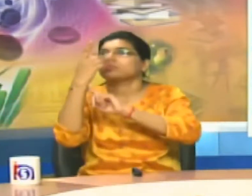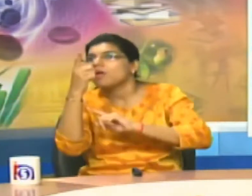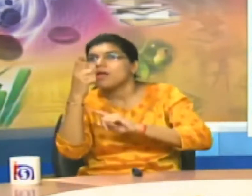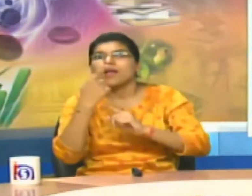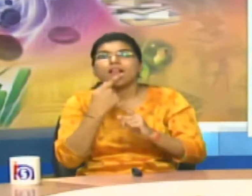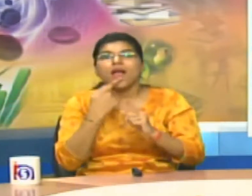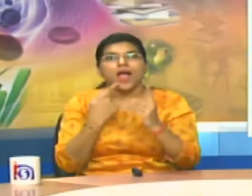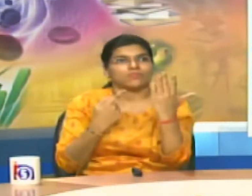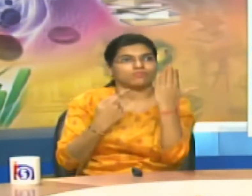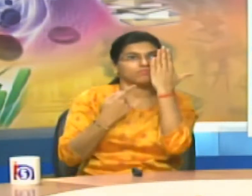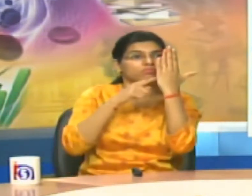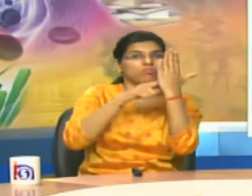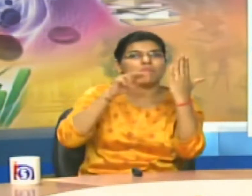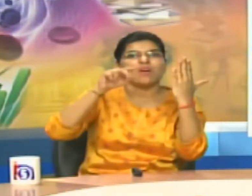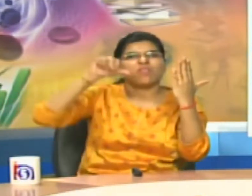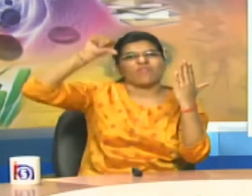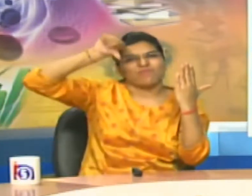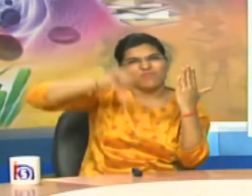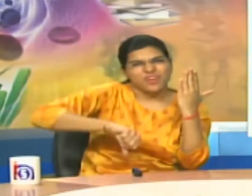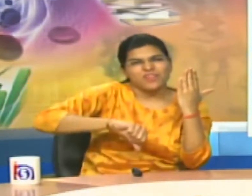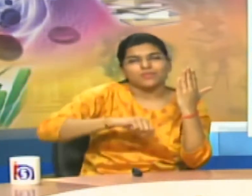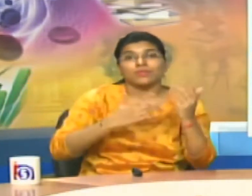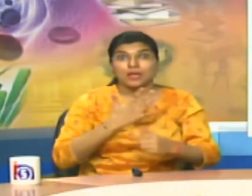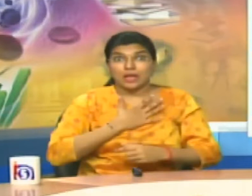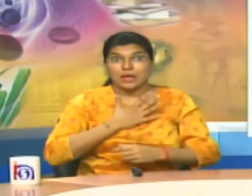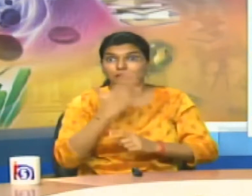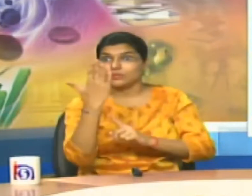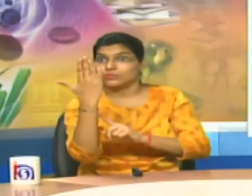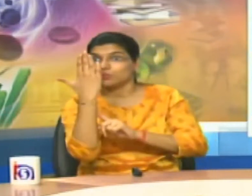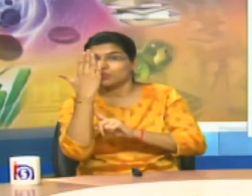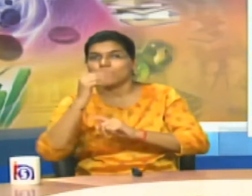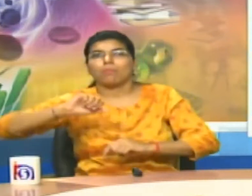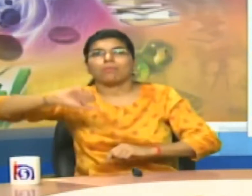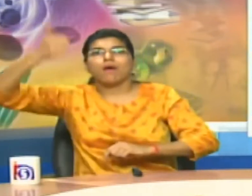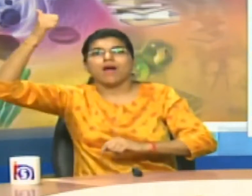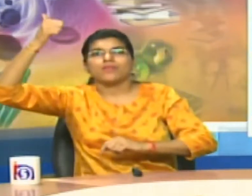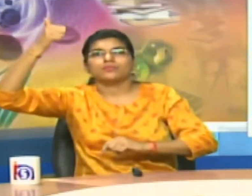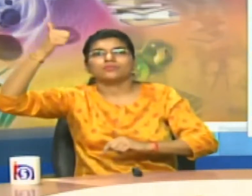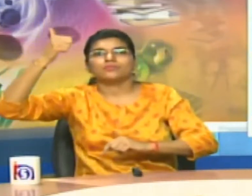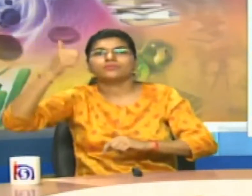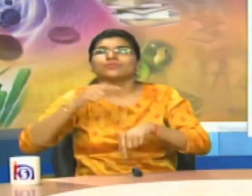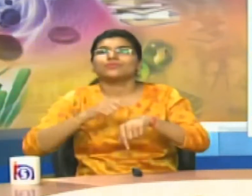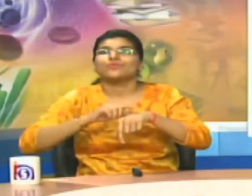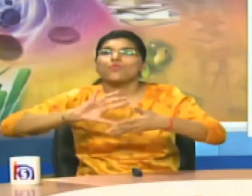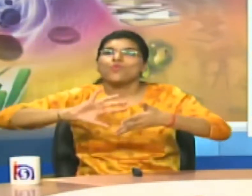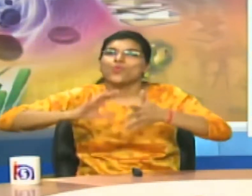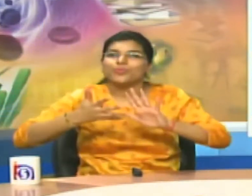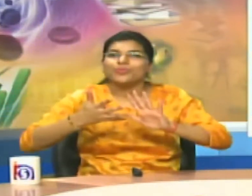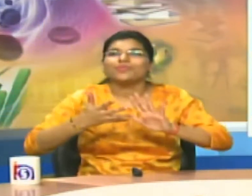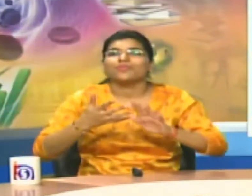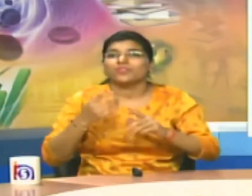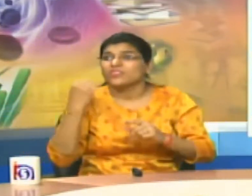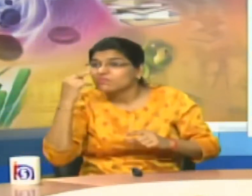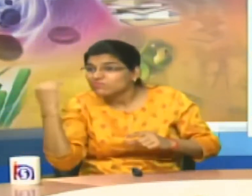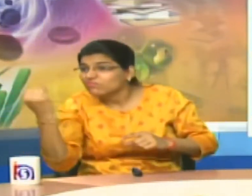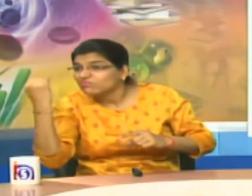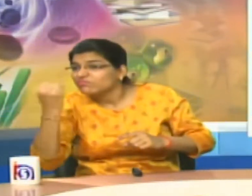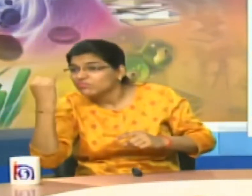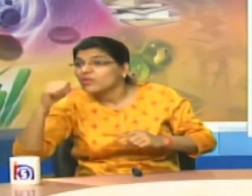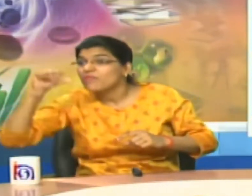this can be used to show pictorial format, that these number of students